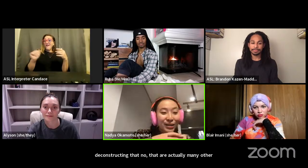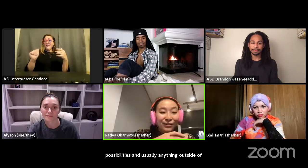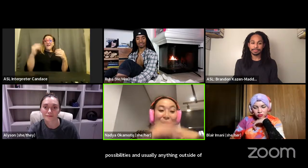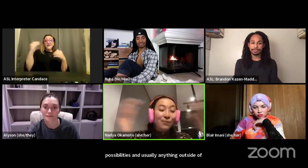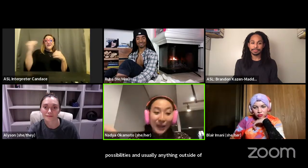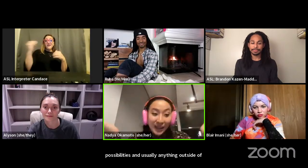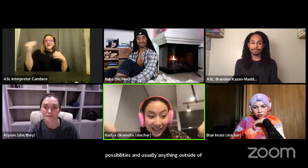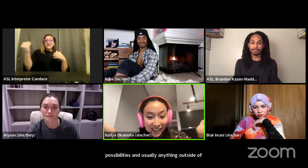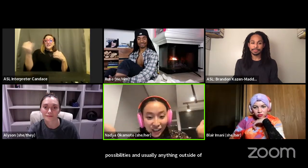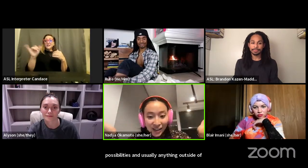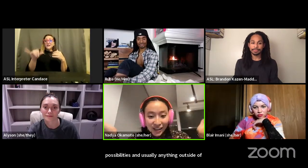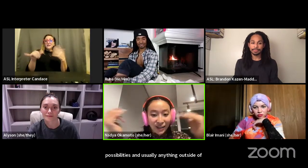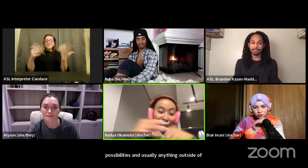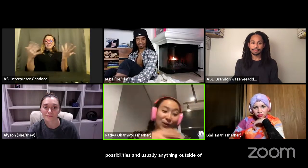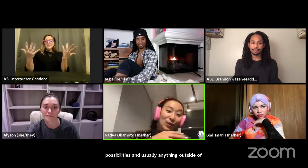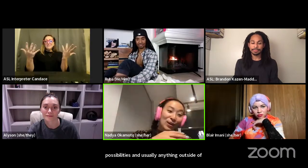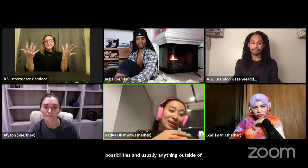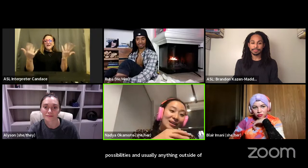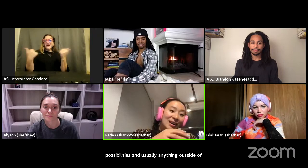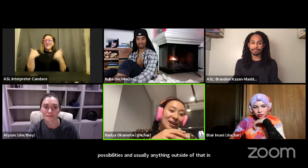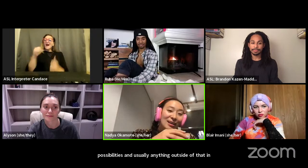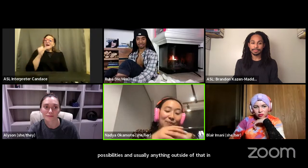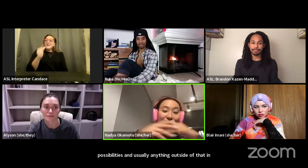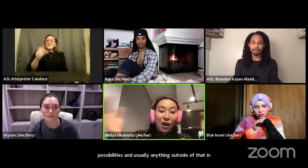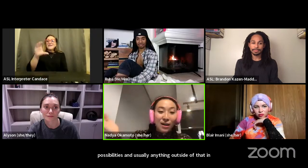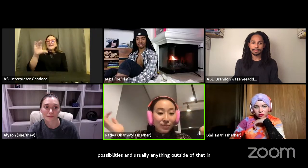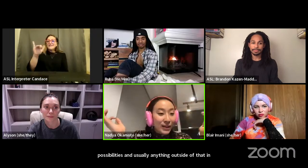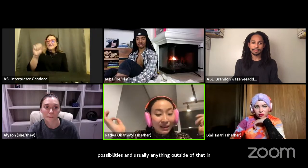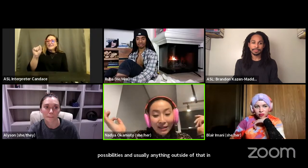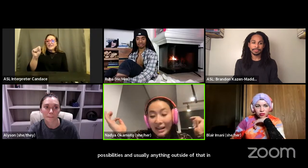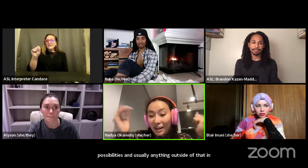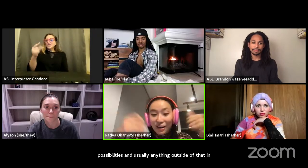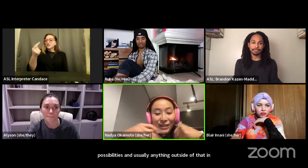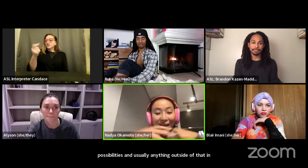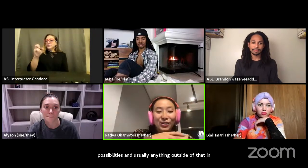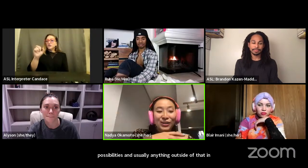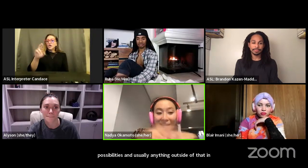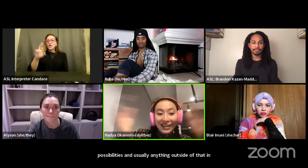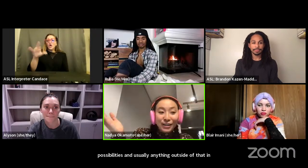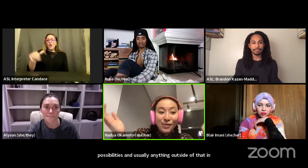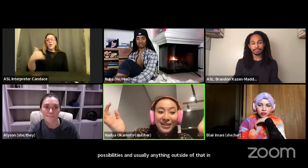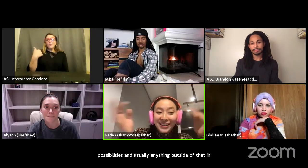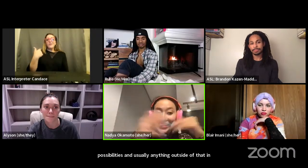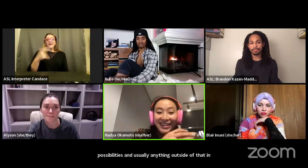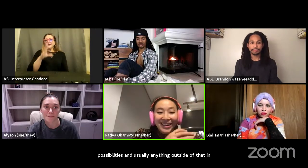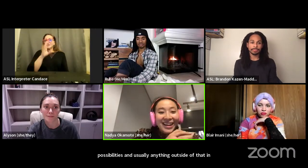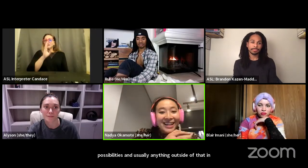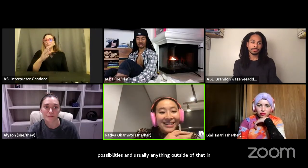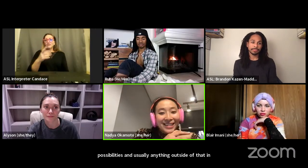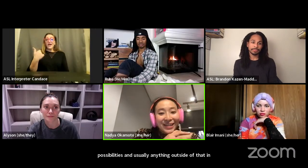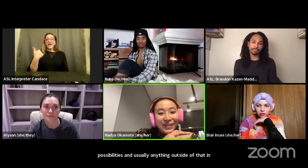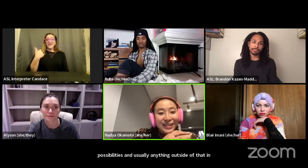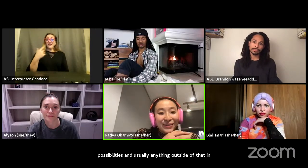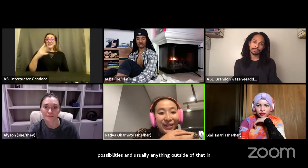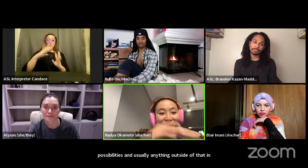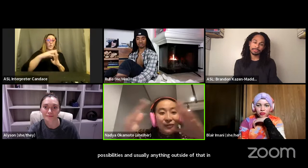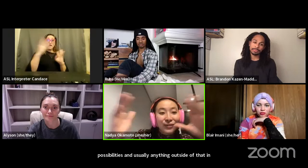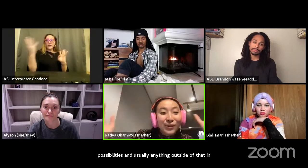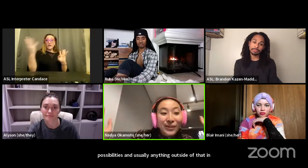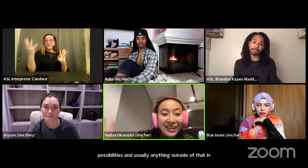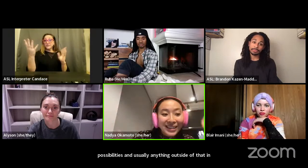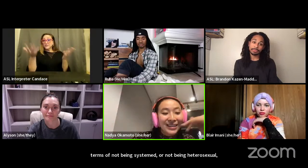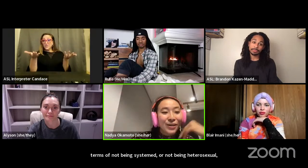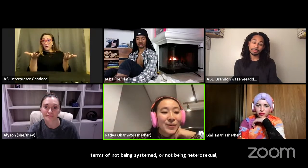in terms of not being cisgender or not being heterosexual is queerness. And so it's a